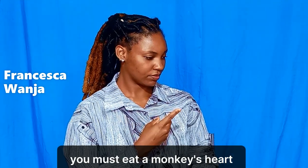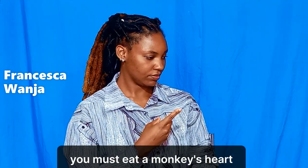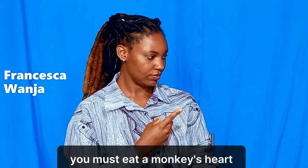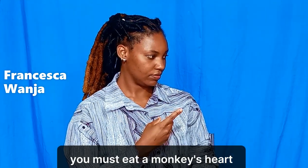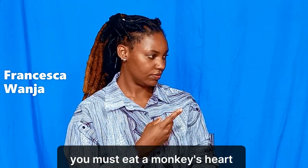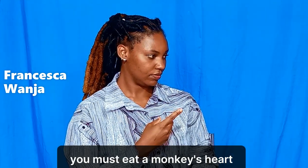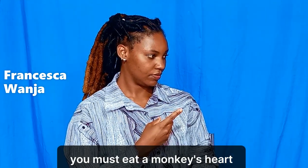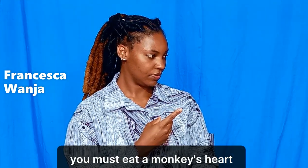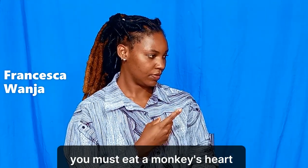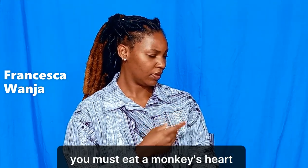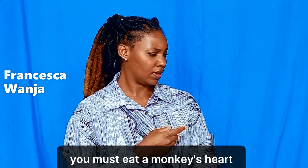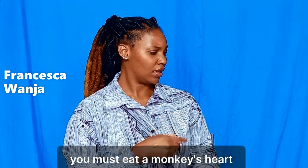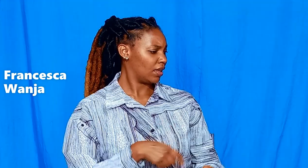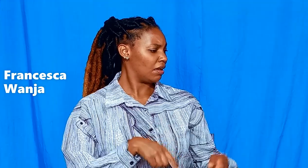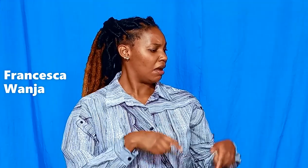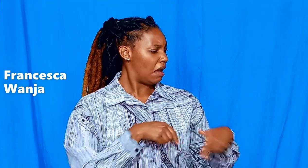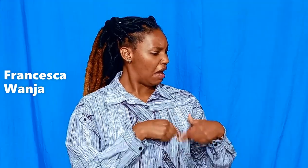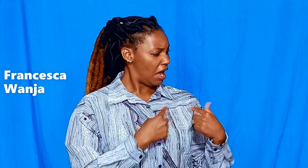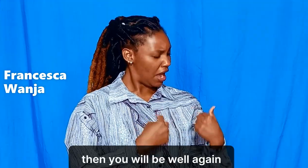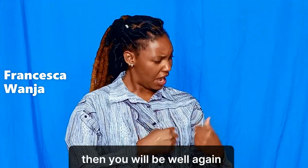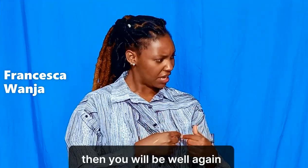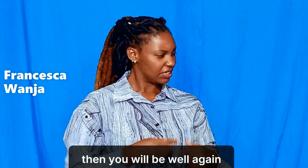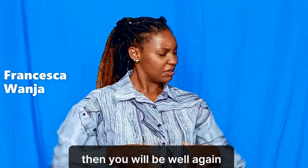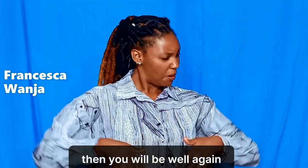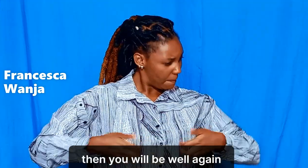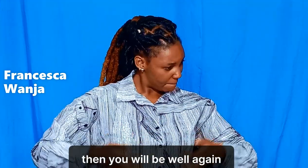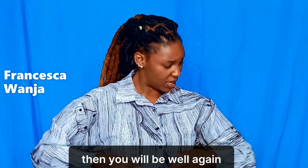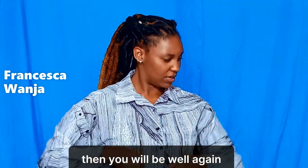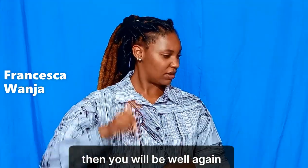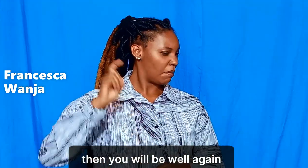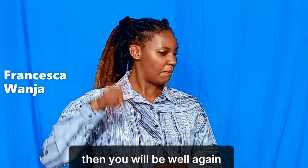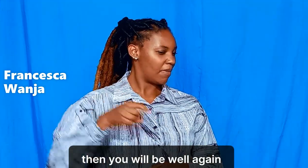a monkey's heart. Then you will be well again.